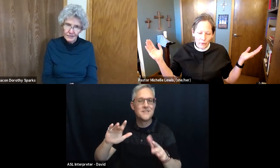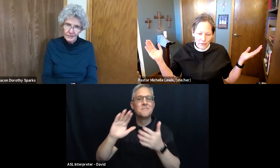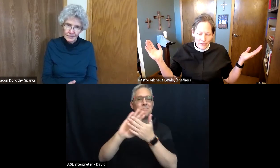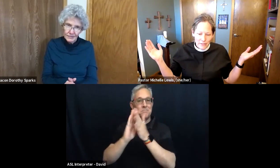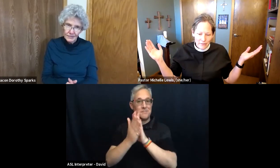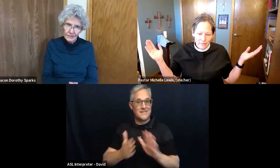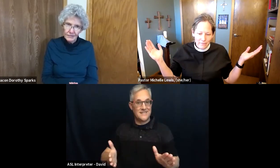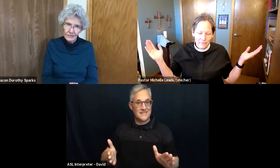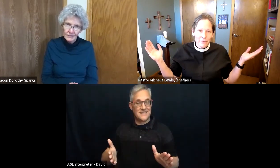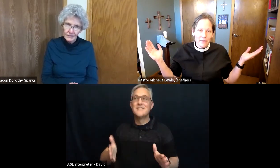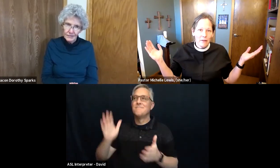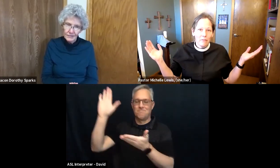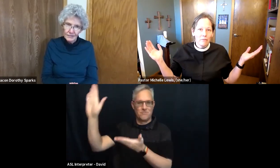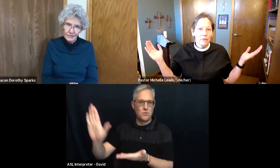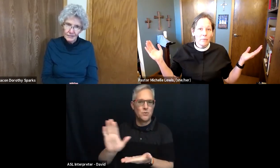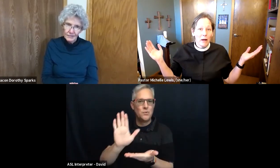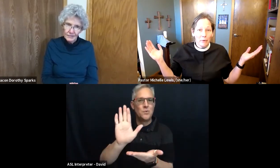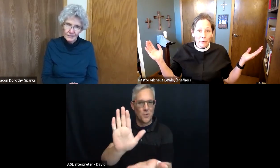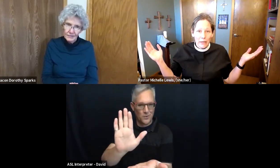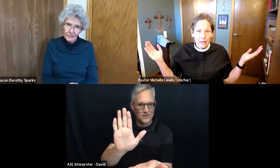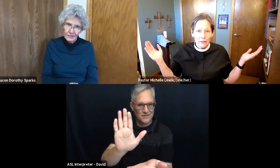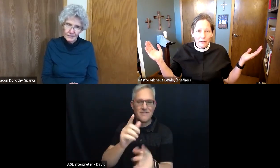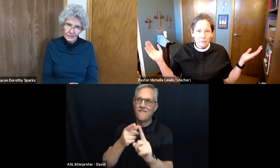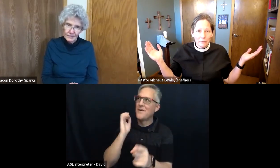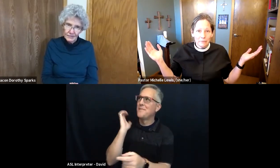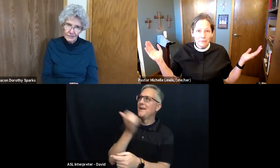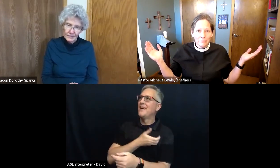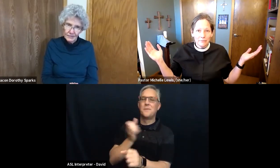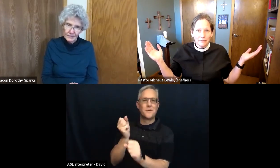are yours from our Creator,